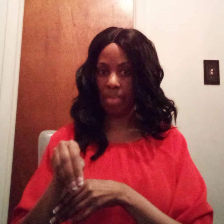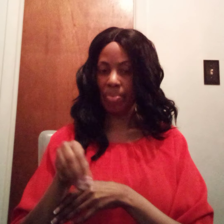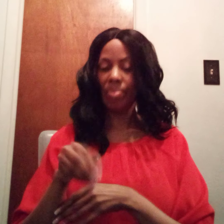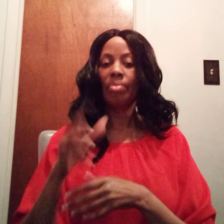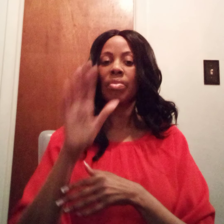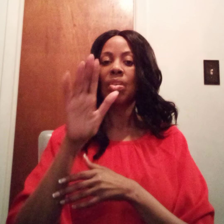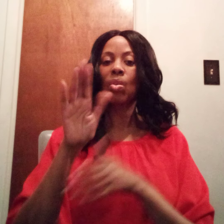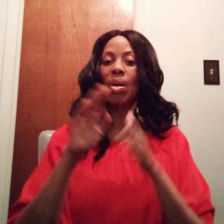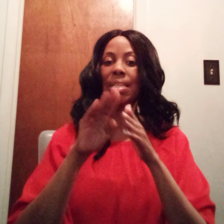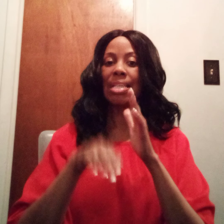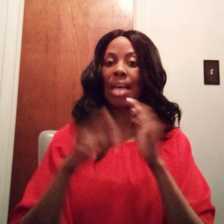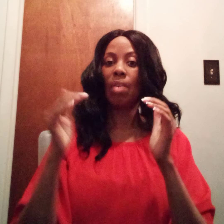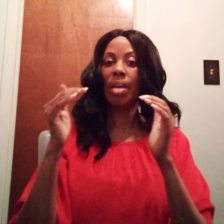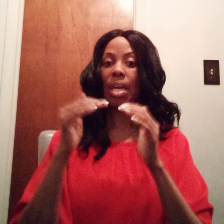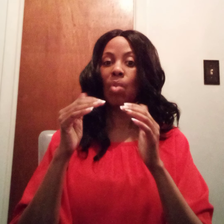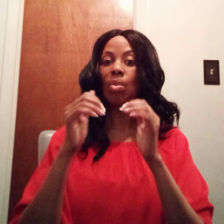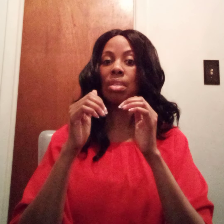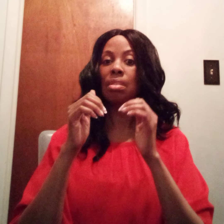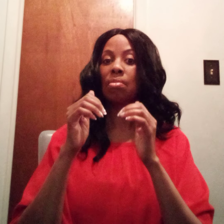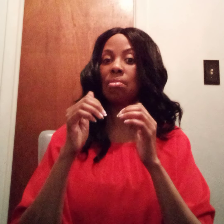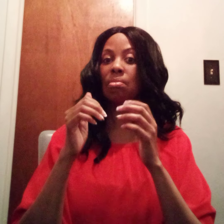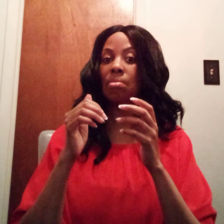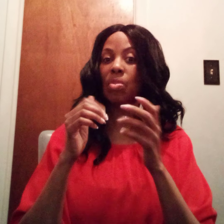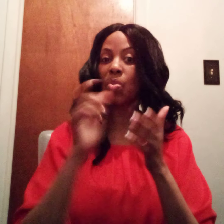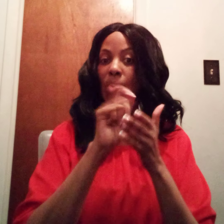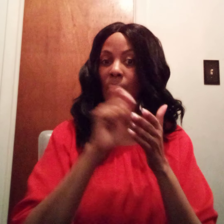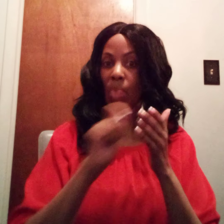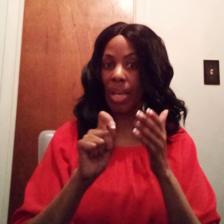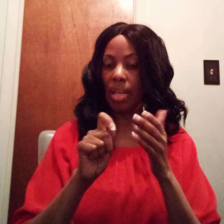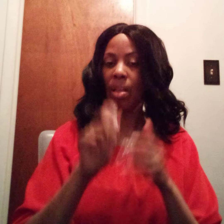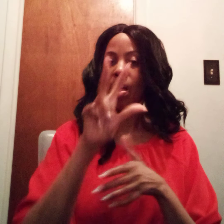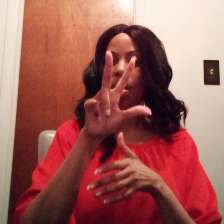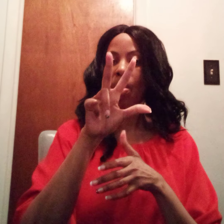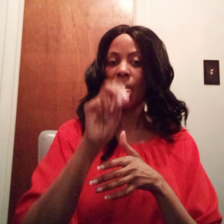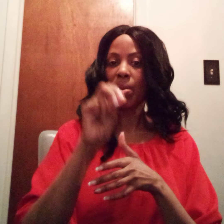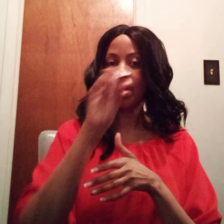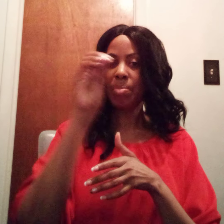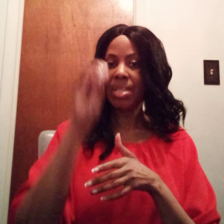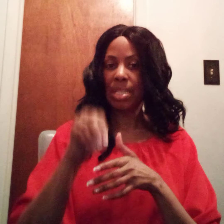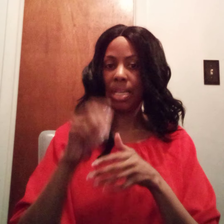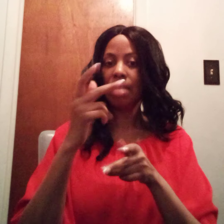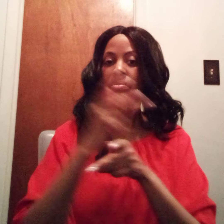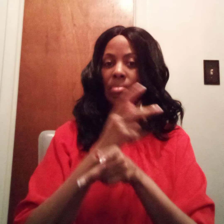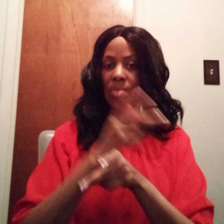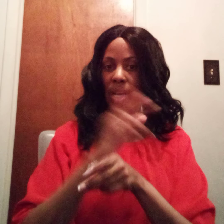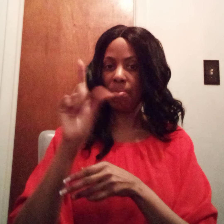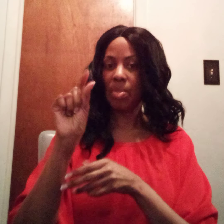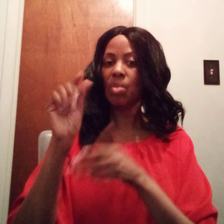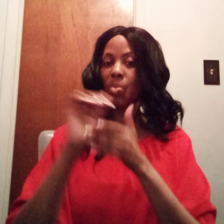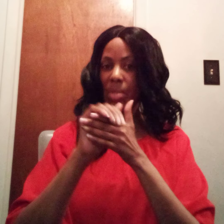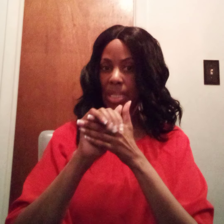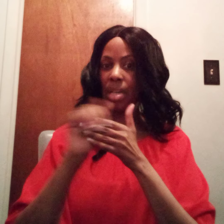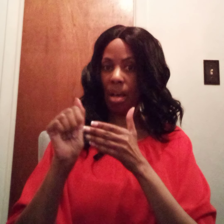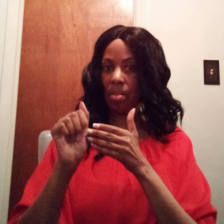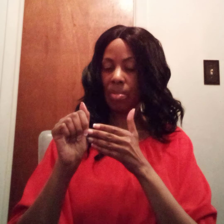is equal to, you could write it as 30% times $20. I'll do the $20 in purple. Or you could